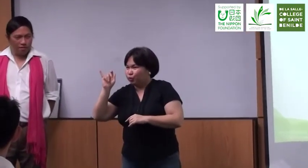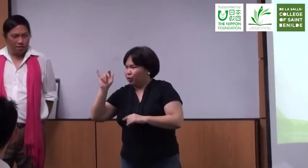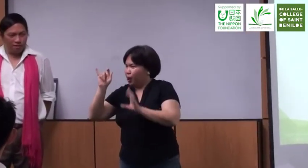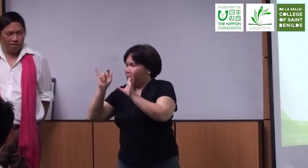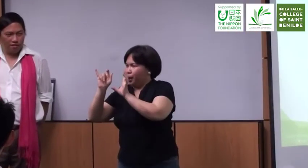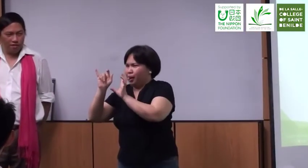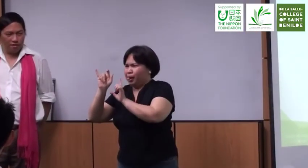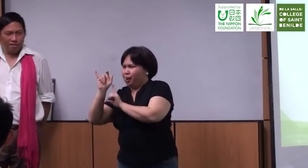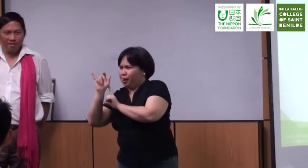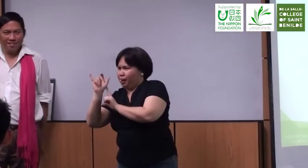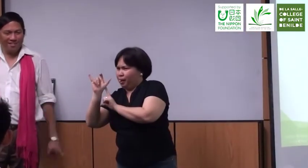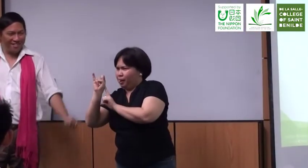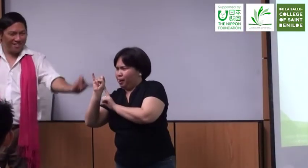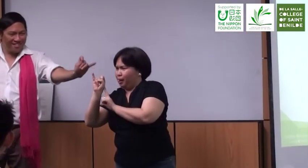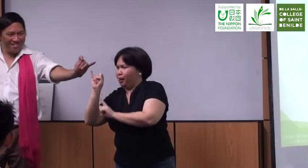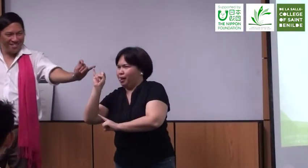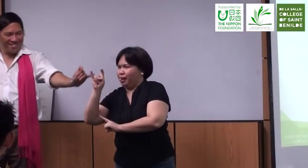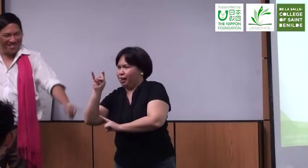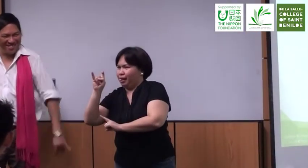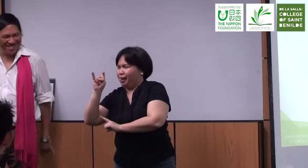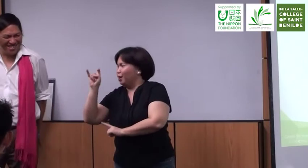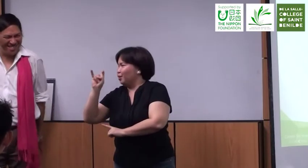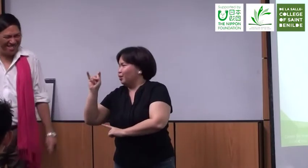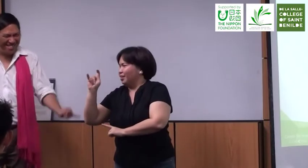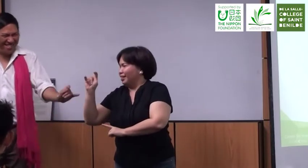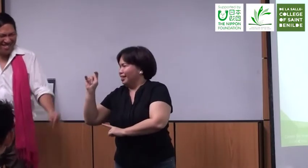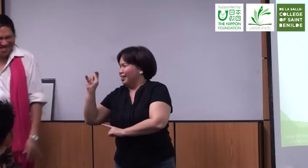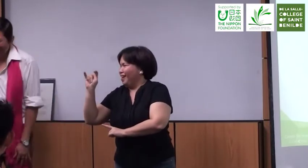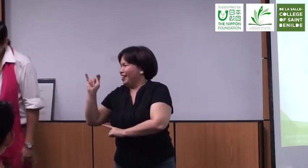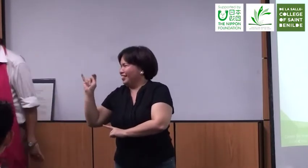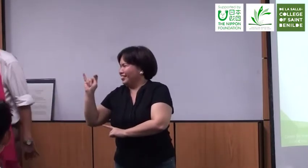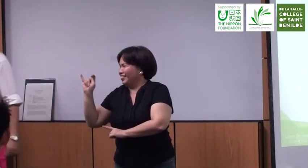way of agreeing with science.